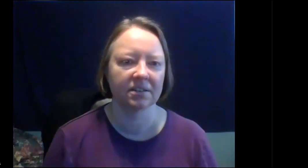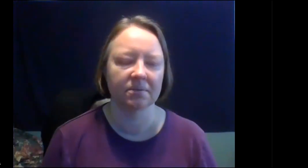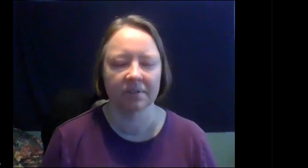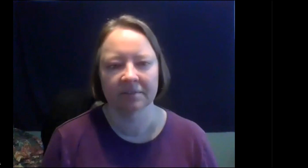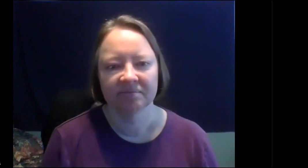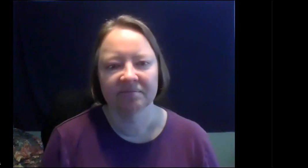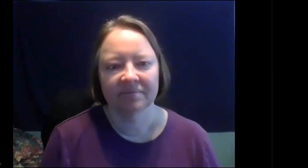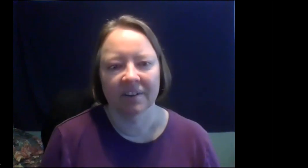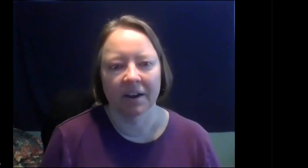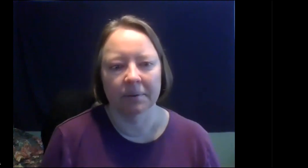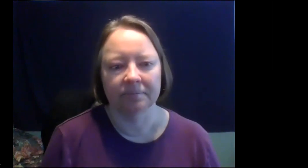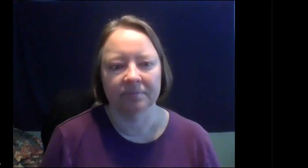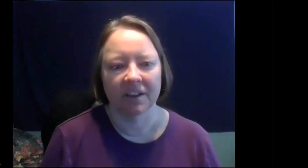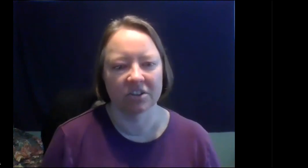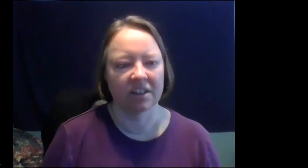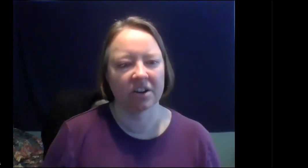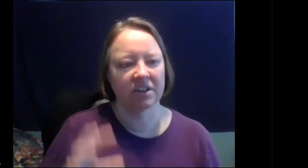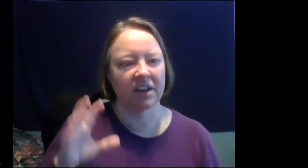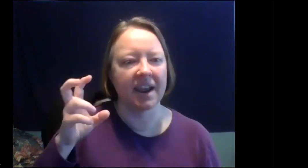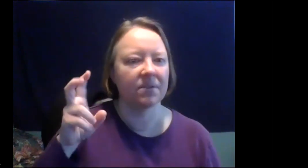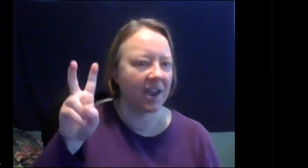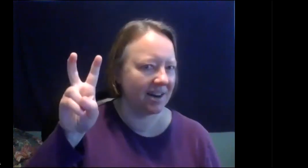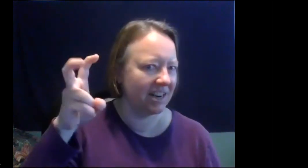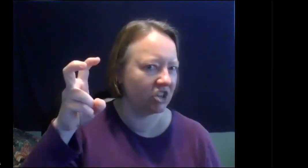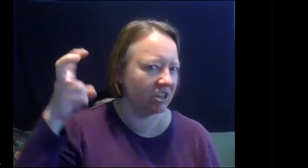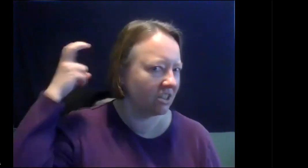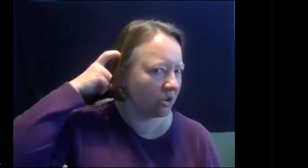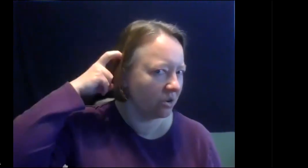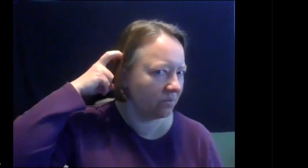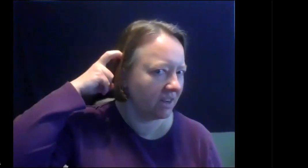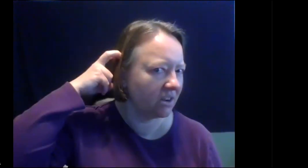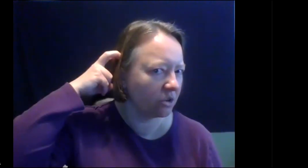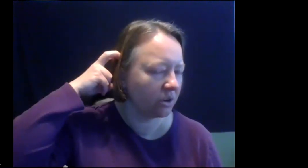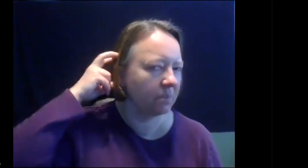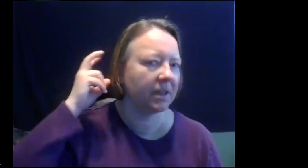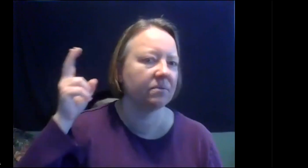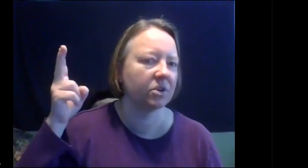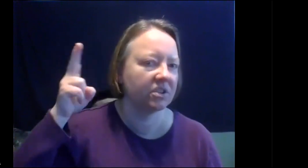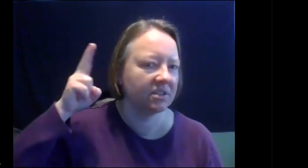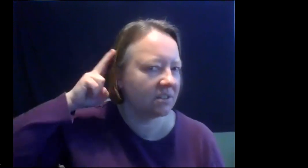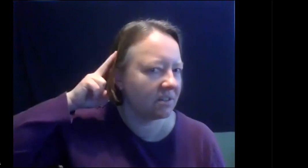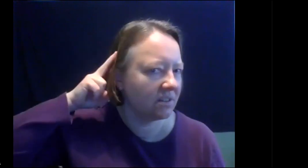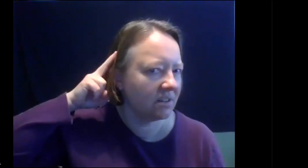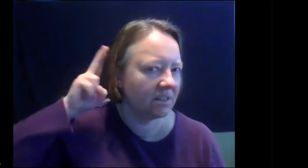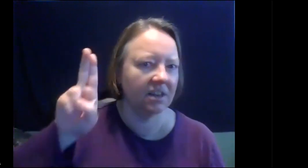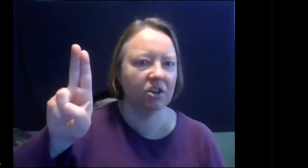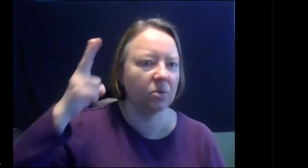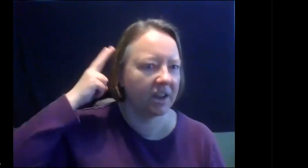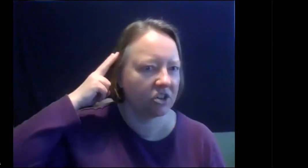aggressive. There's a negative connotation to the curled V cochlear implant versus the U hand